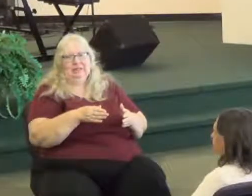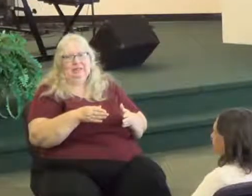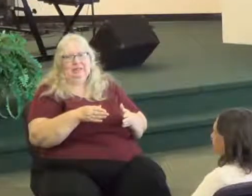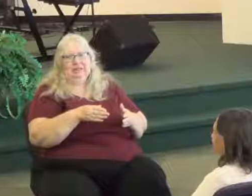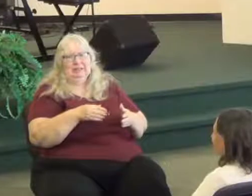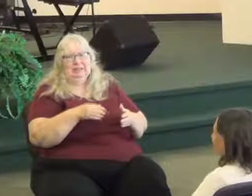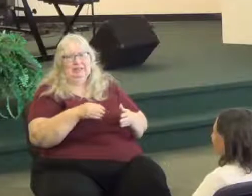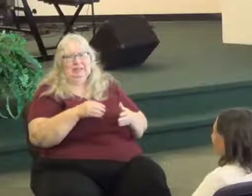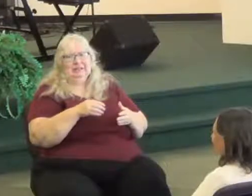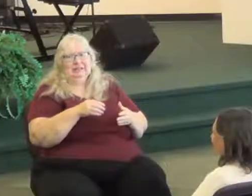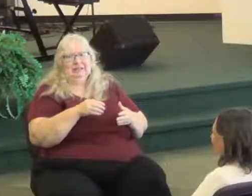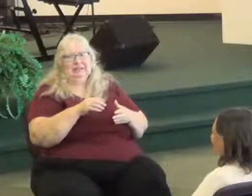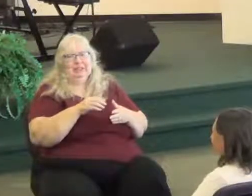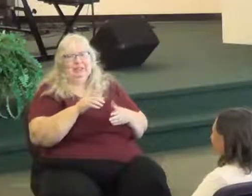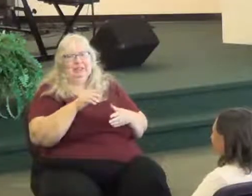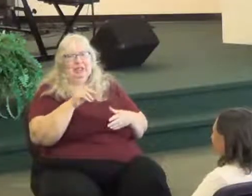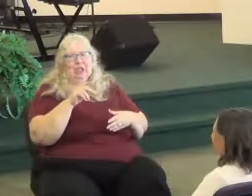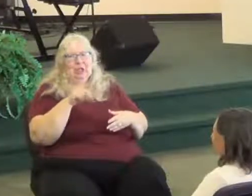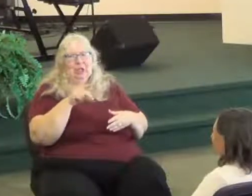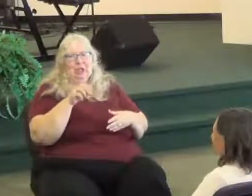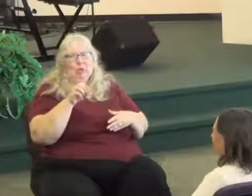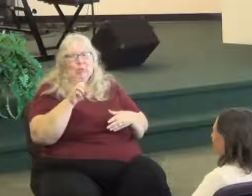baptized. So